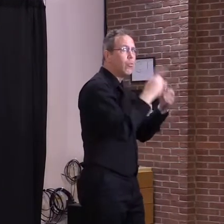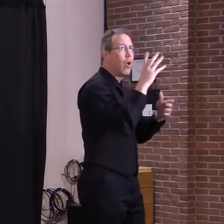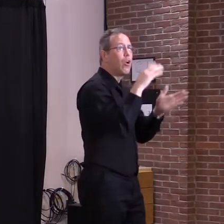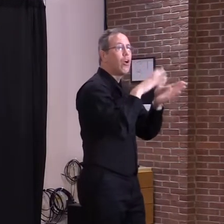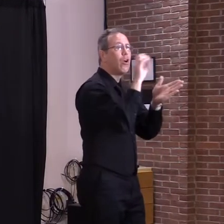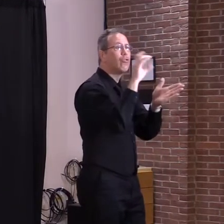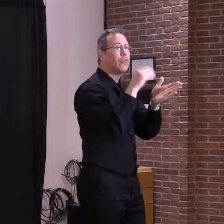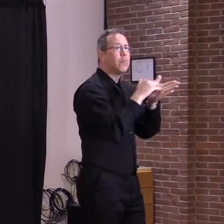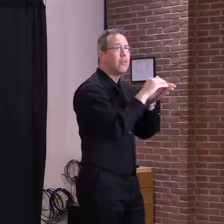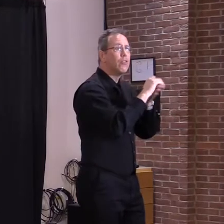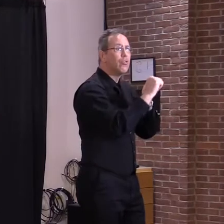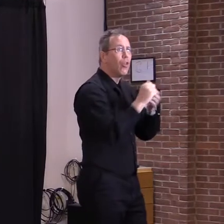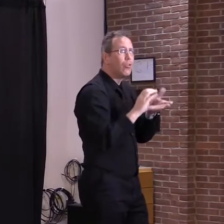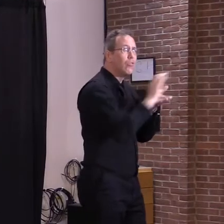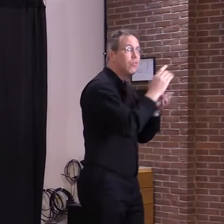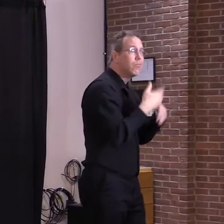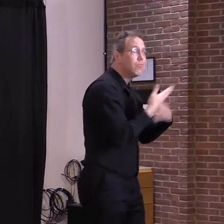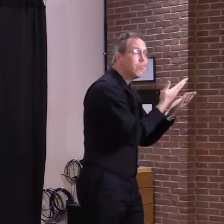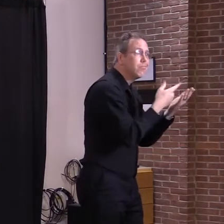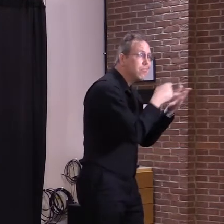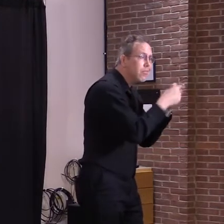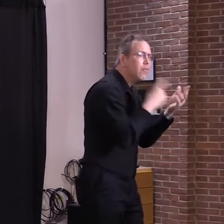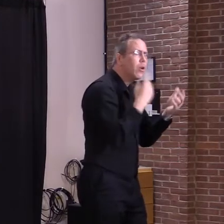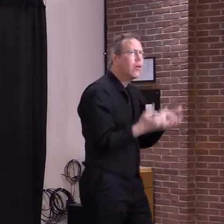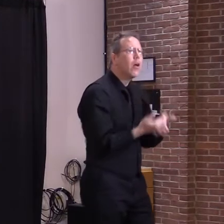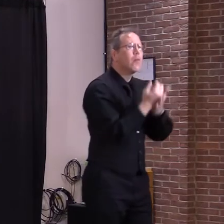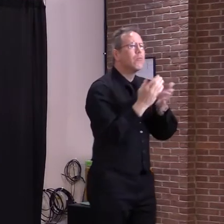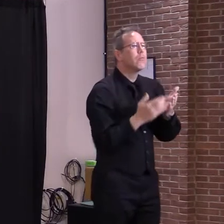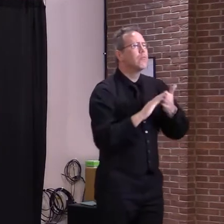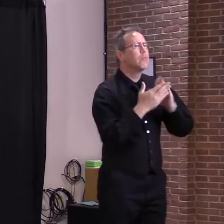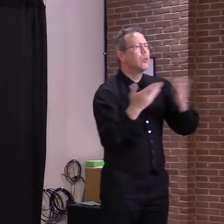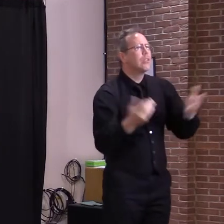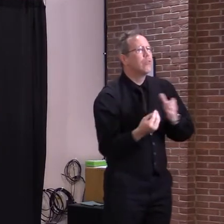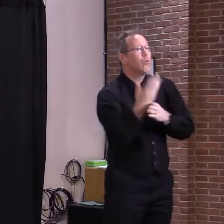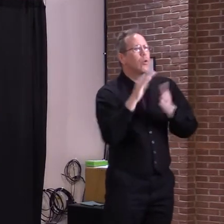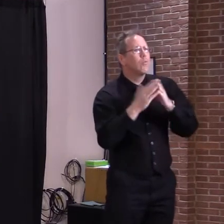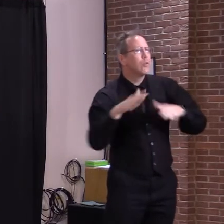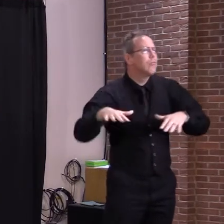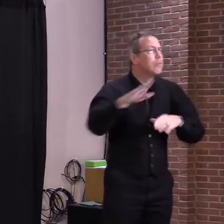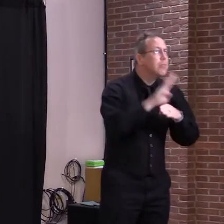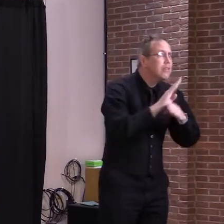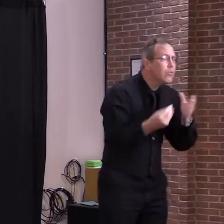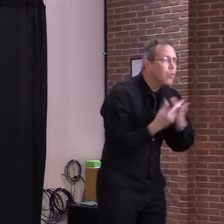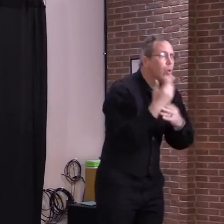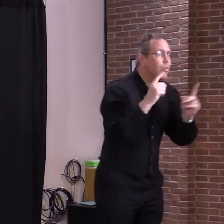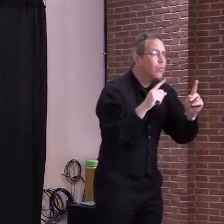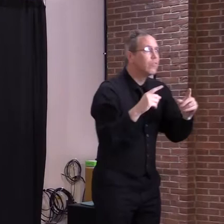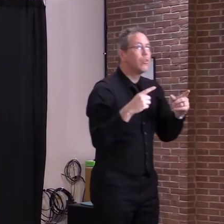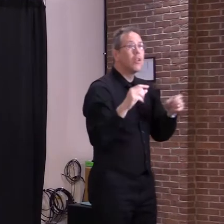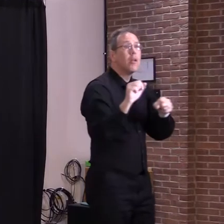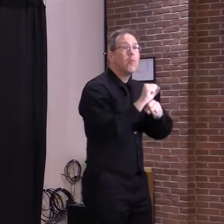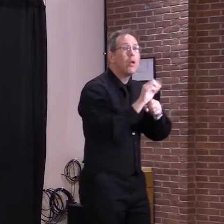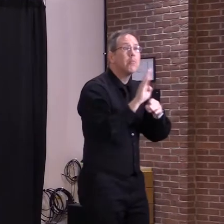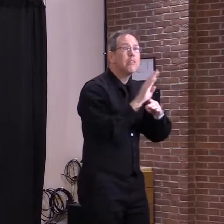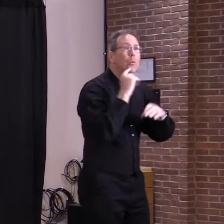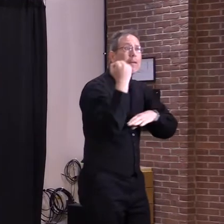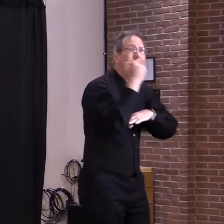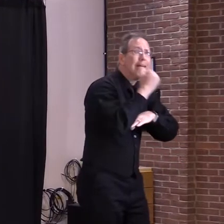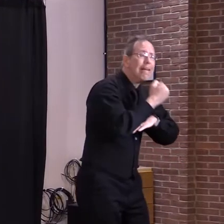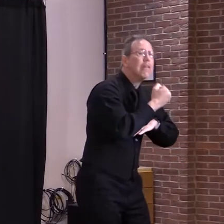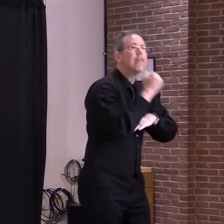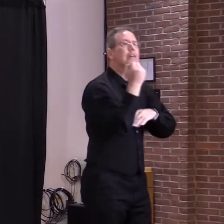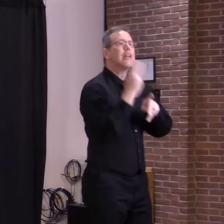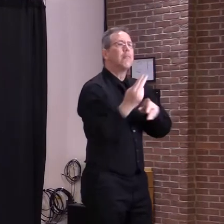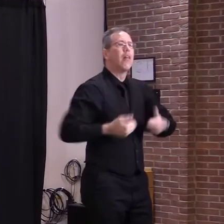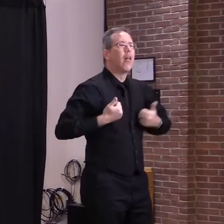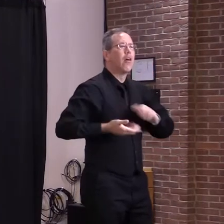help support our communities, spur growth, and make sure employers who are harmed by the pandemic can stay on their feet and